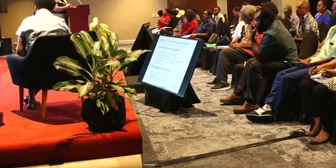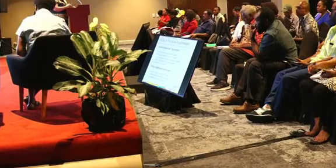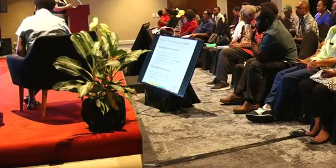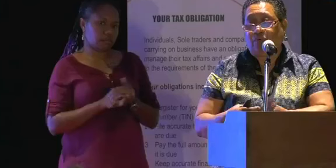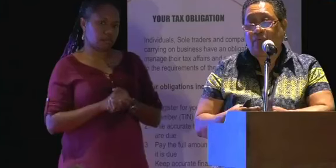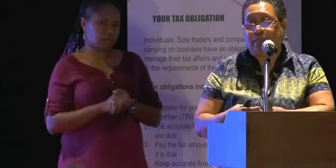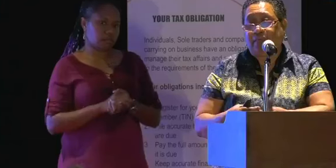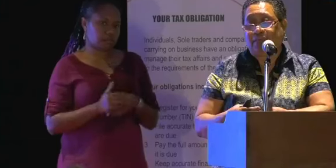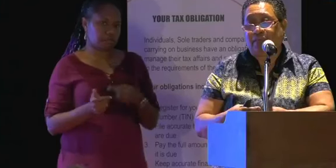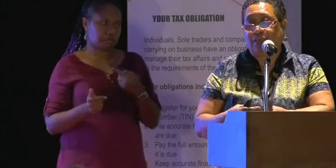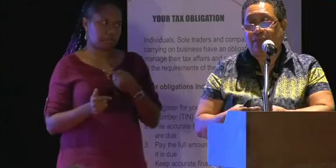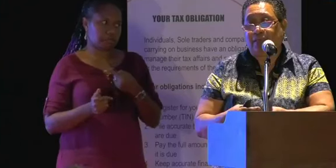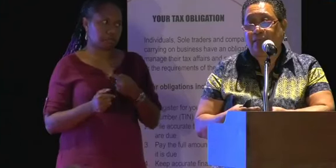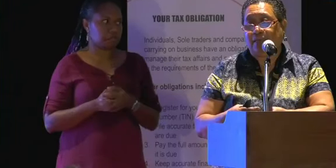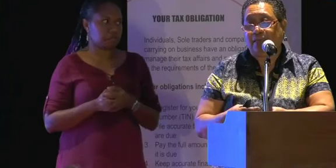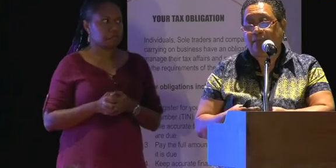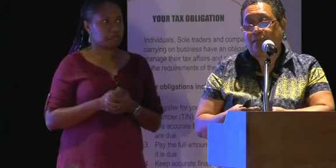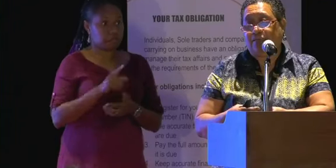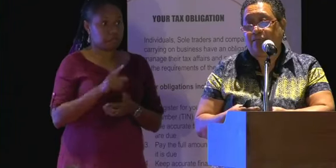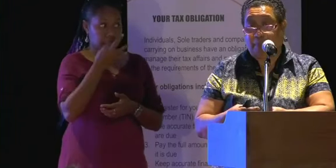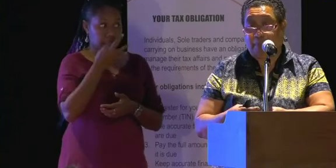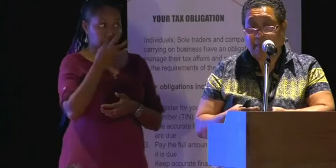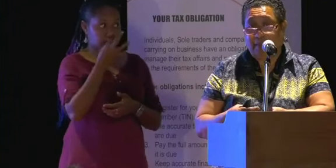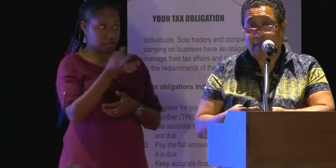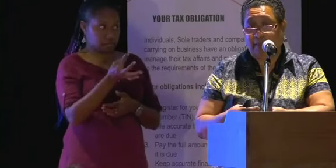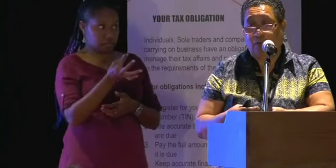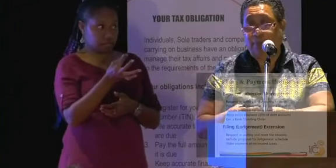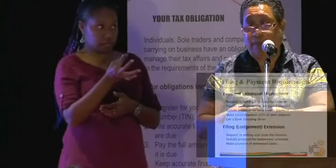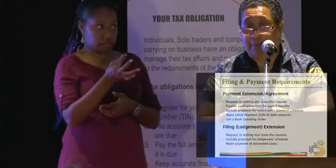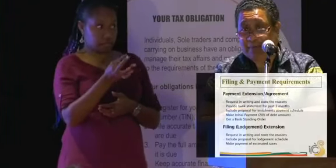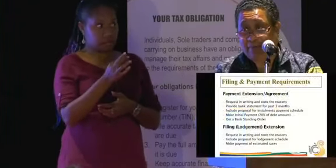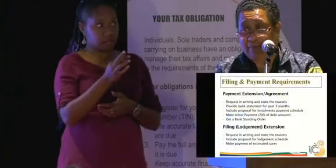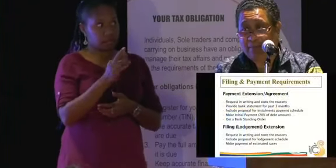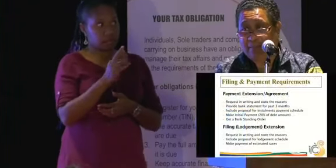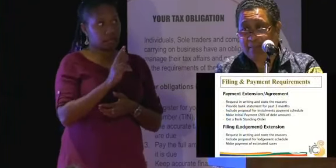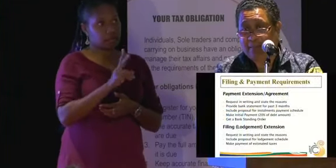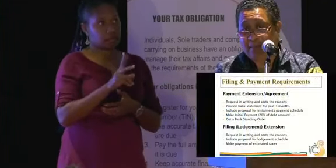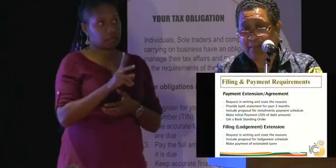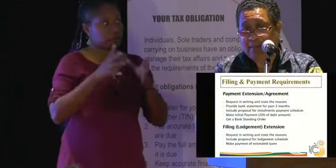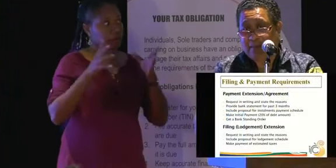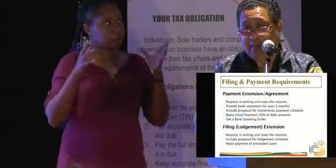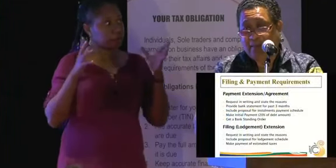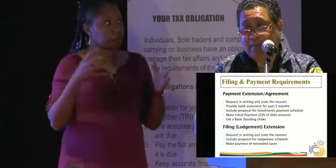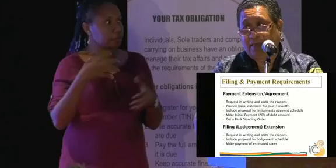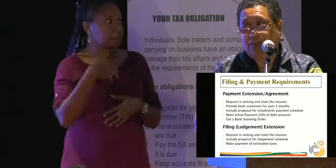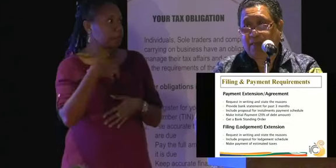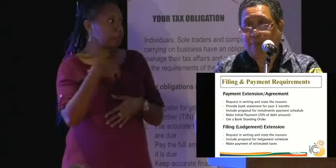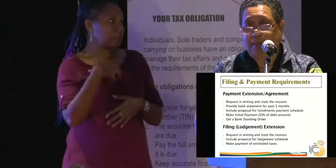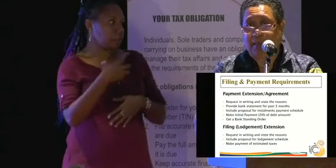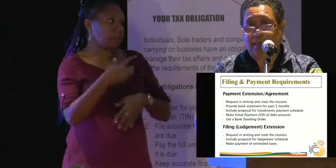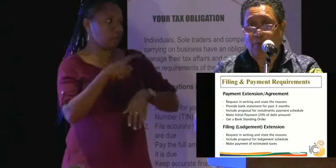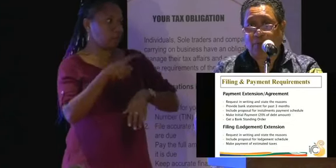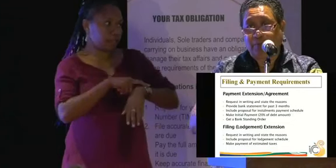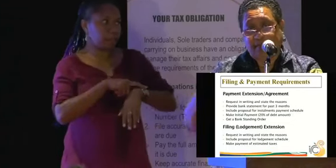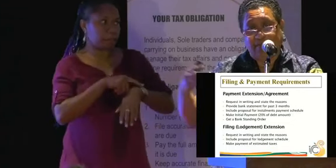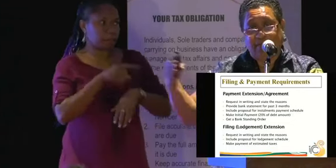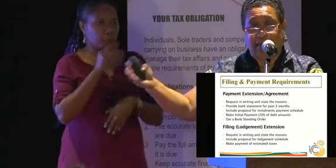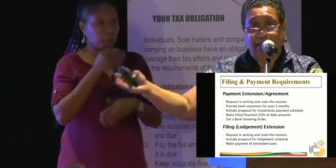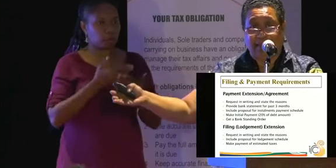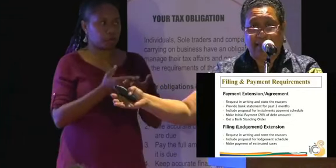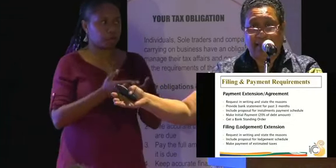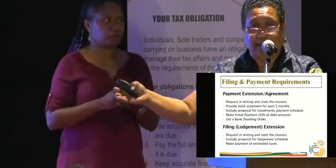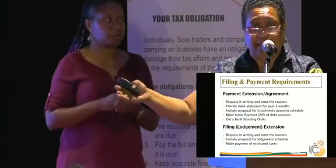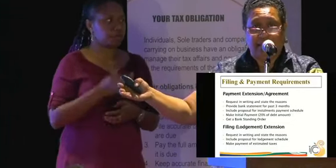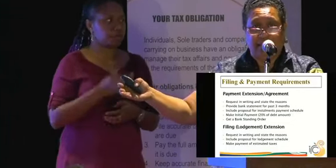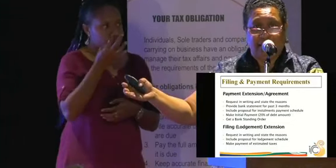The request for extension for payment or payment agreement. Extension meaning you will be given